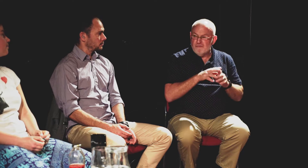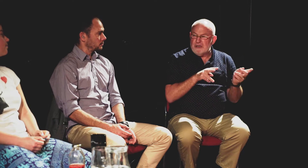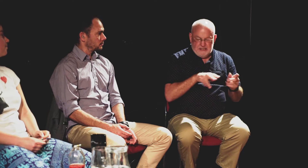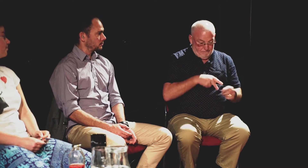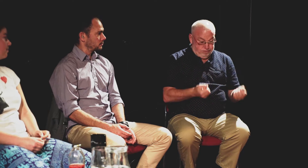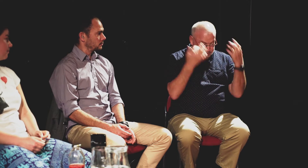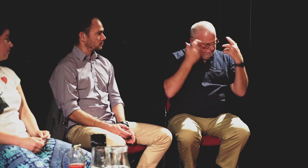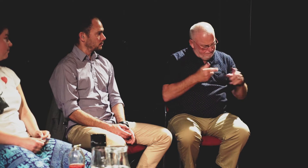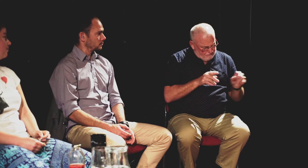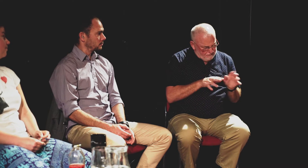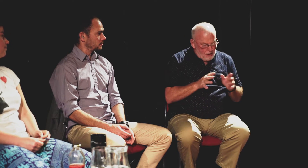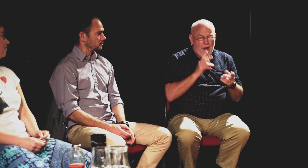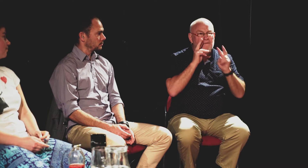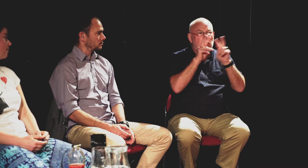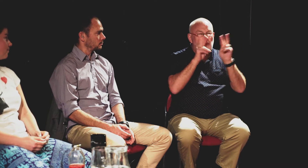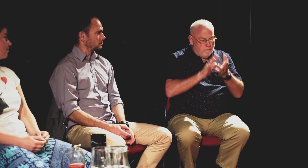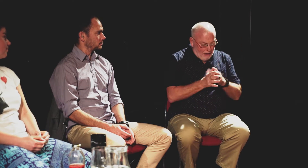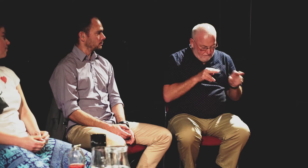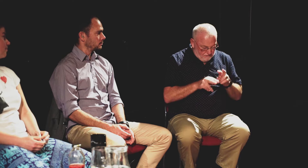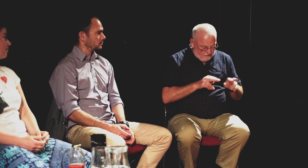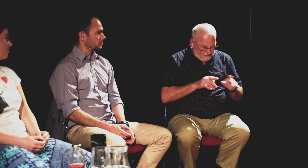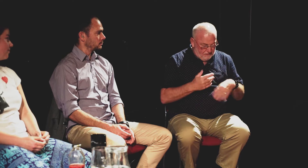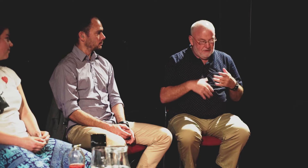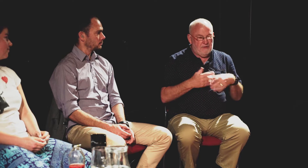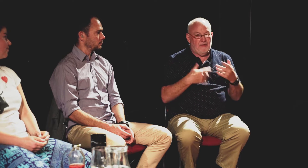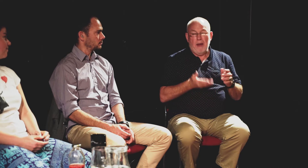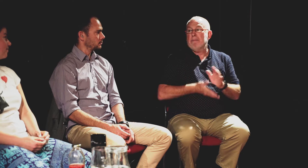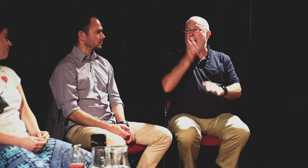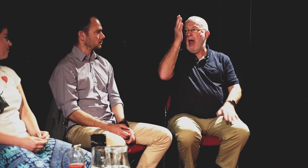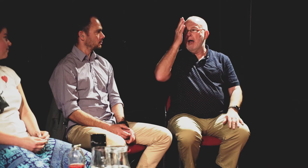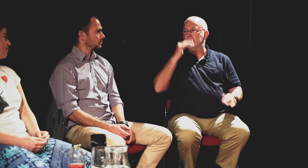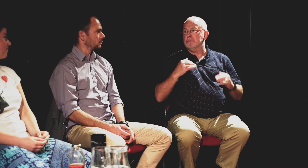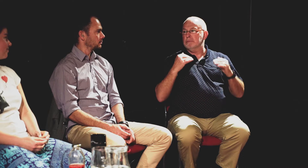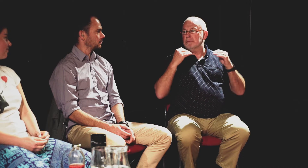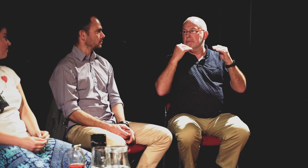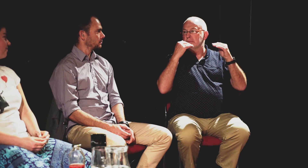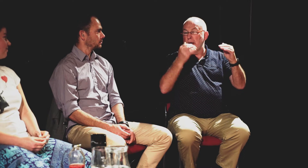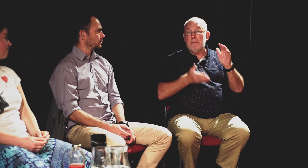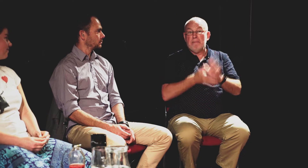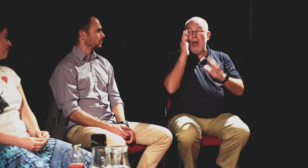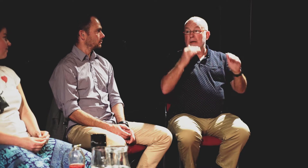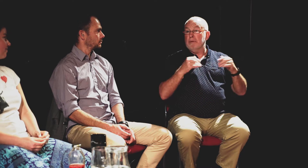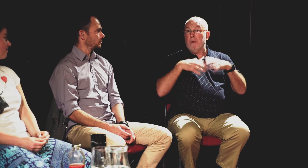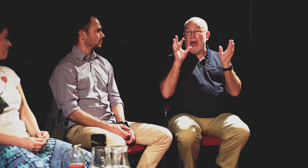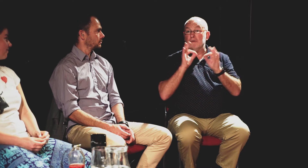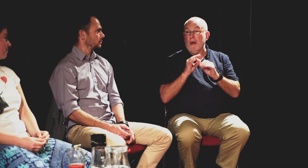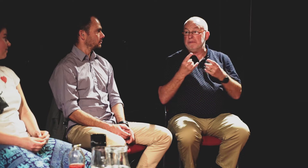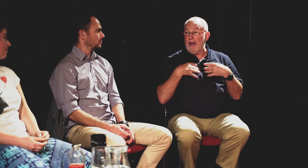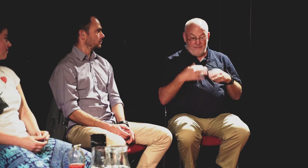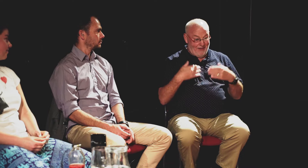book, and I couldn't read it because my English wasn't very good, but I did look at all the pictures, and so I managed to pass without an